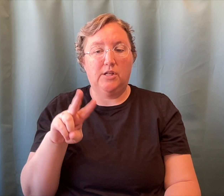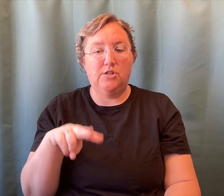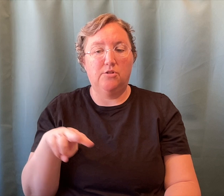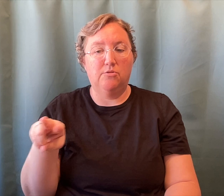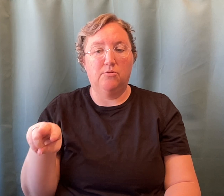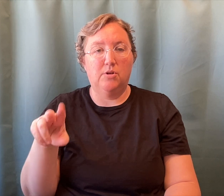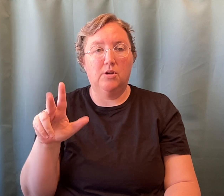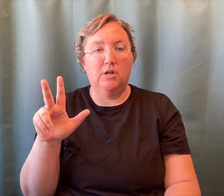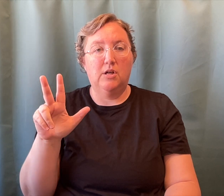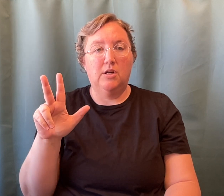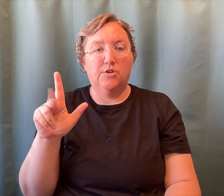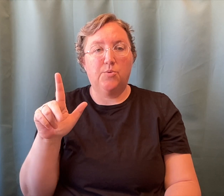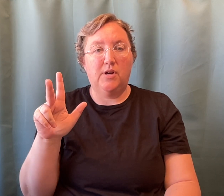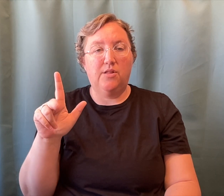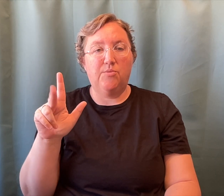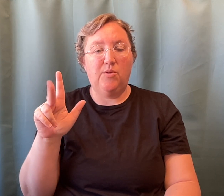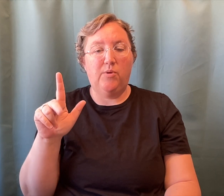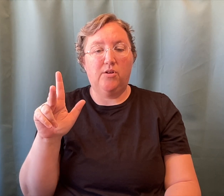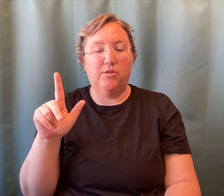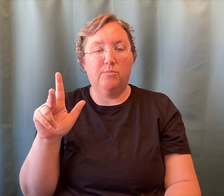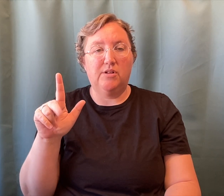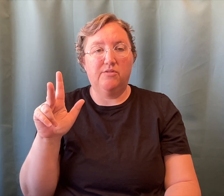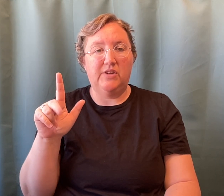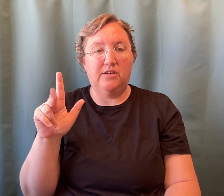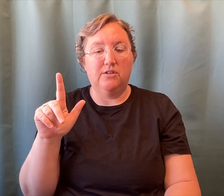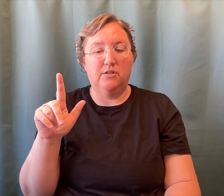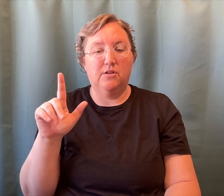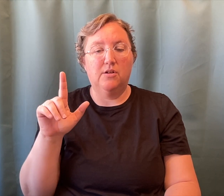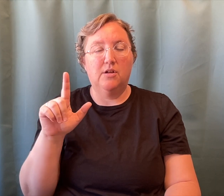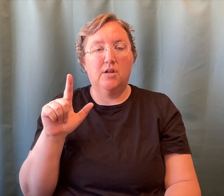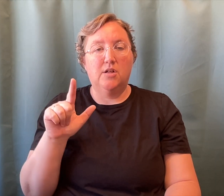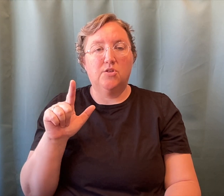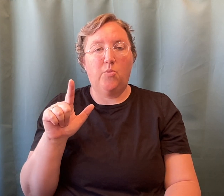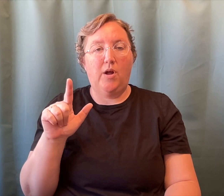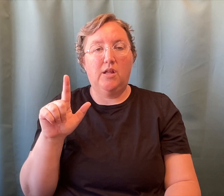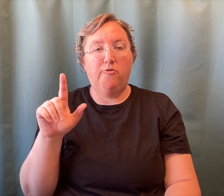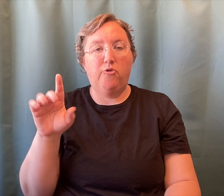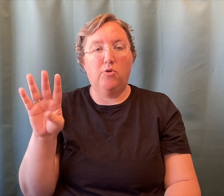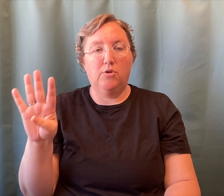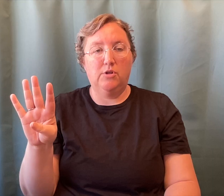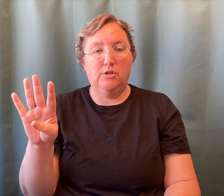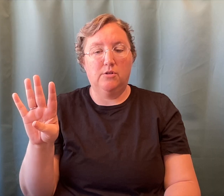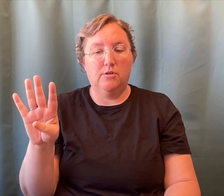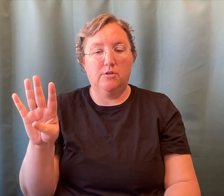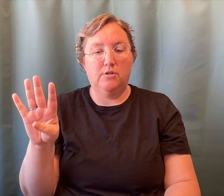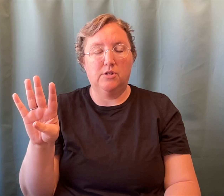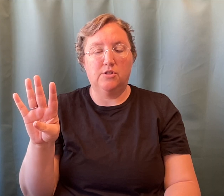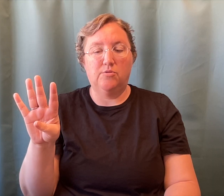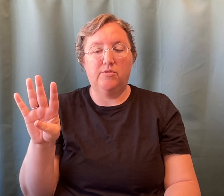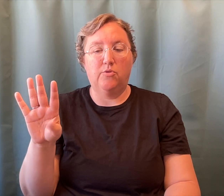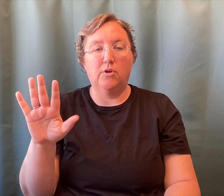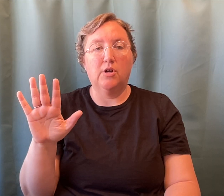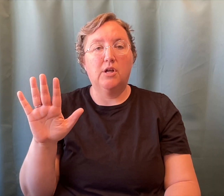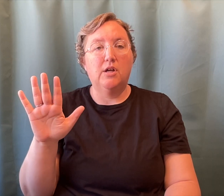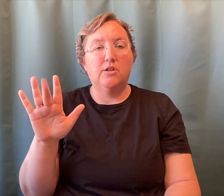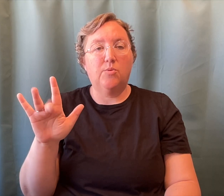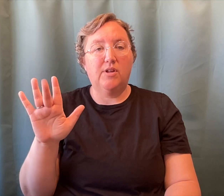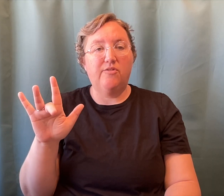22. 23, wiggle your middle finger. 24, just a 2 and a 4.